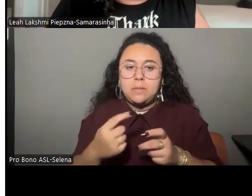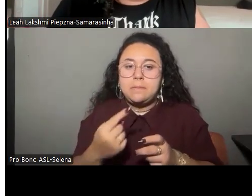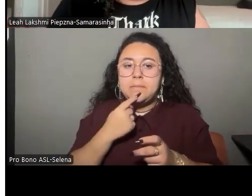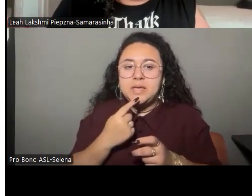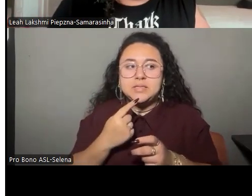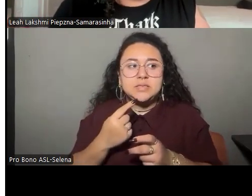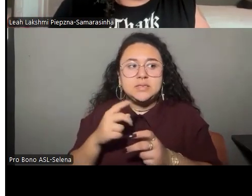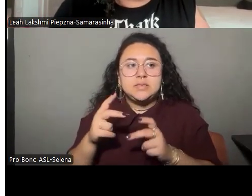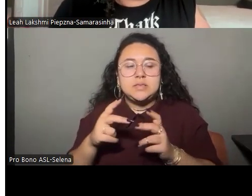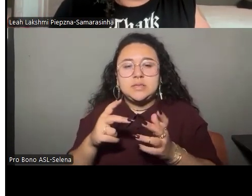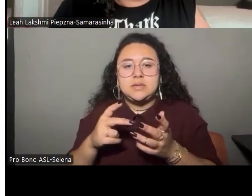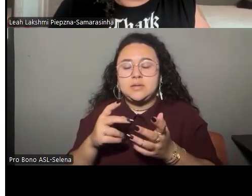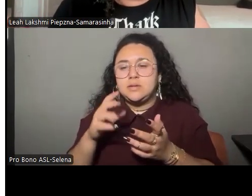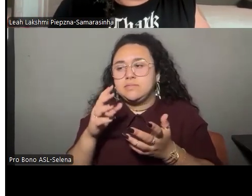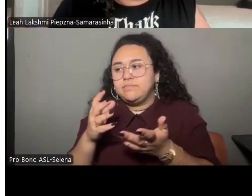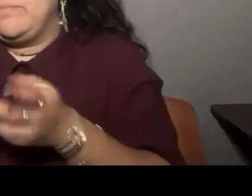So,